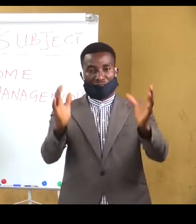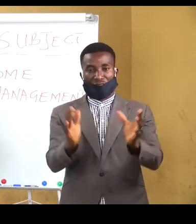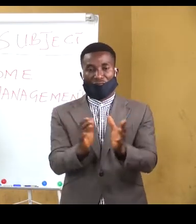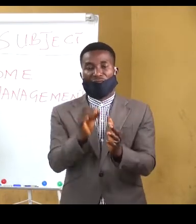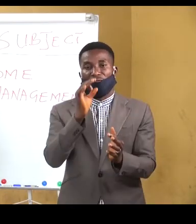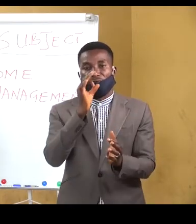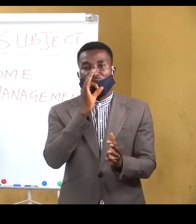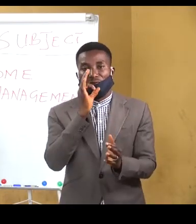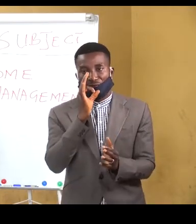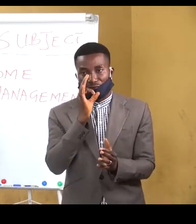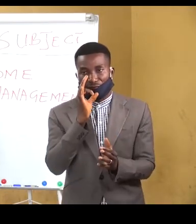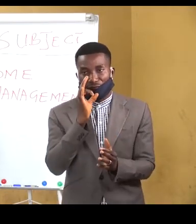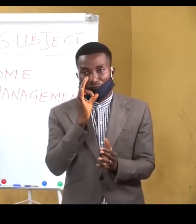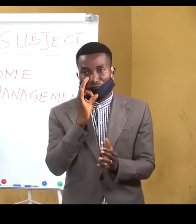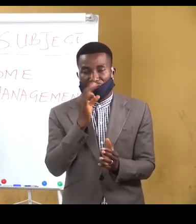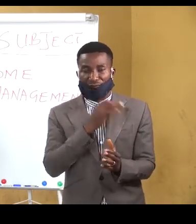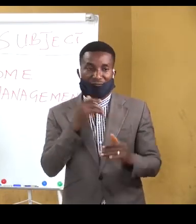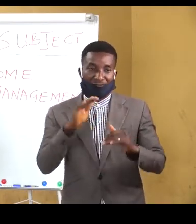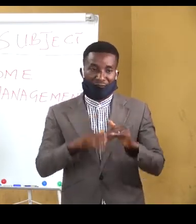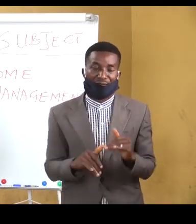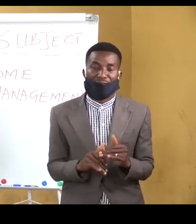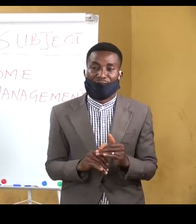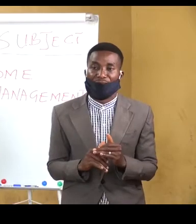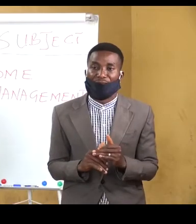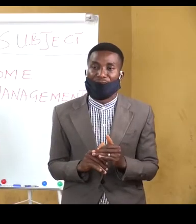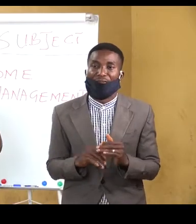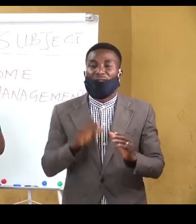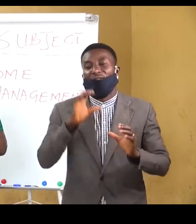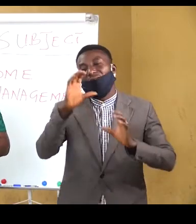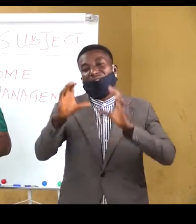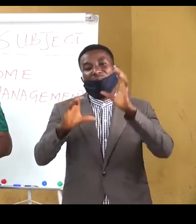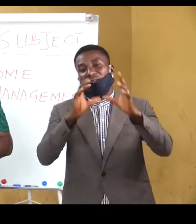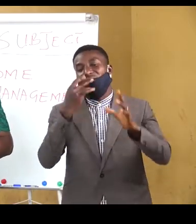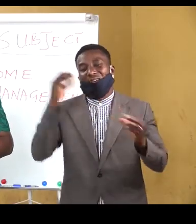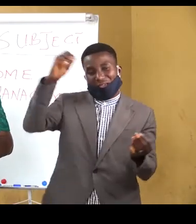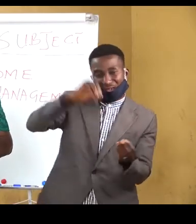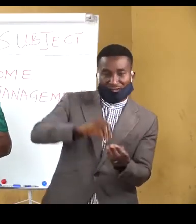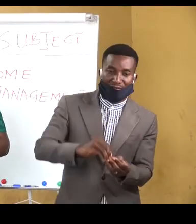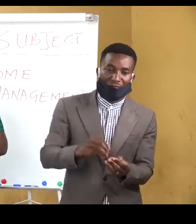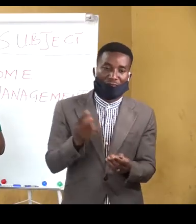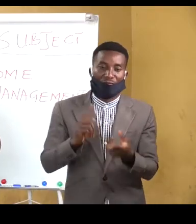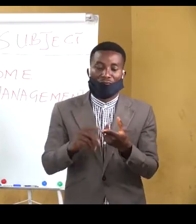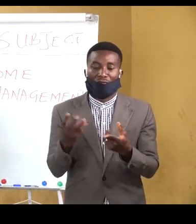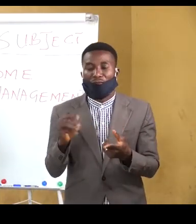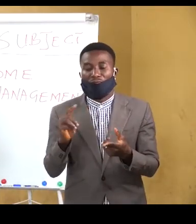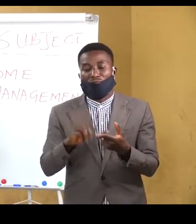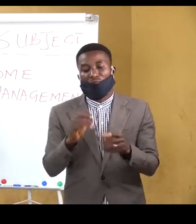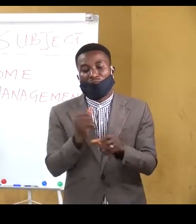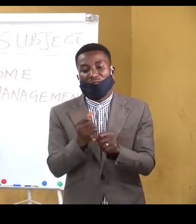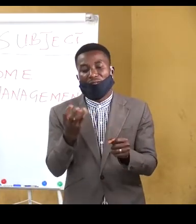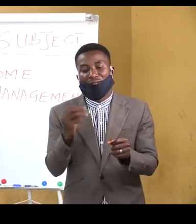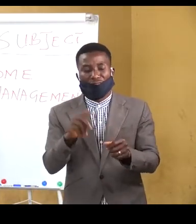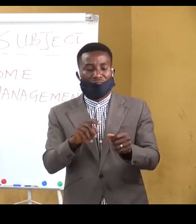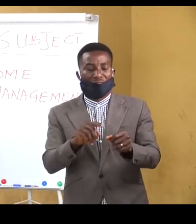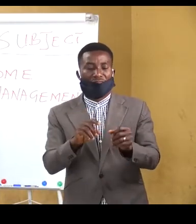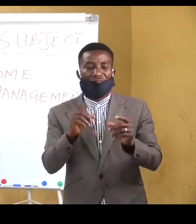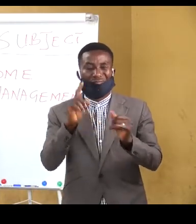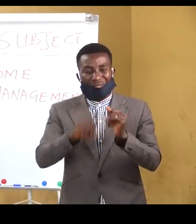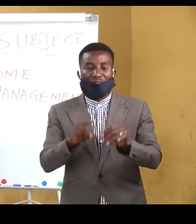specially containers, and then chemicals are added to them to make them last